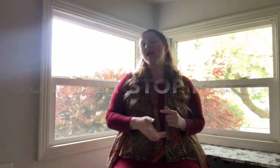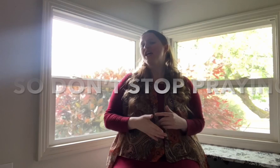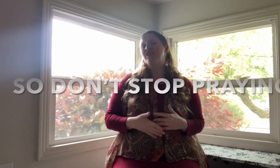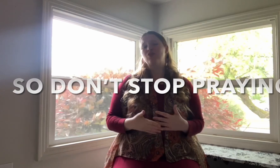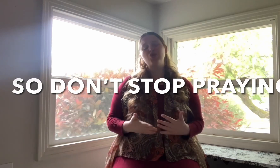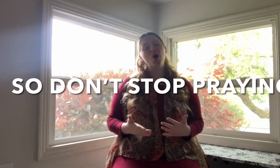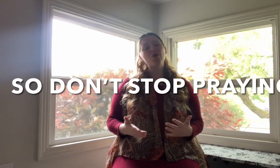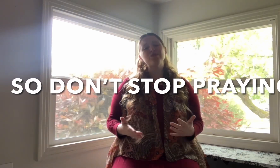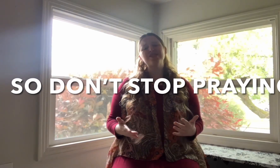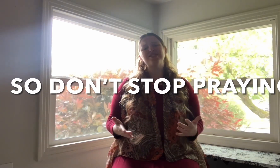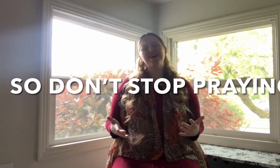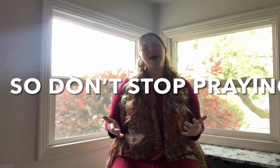So don't stop